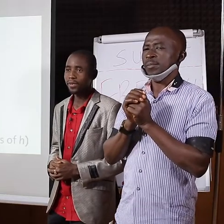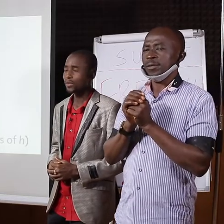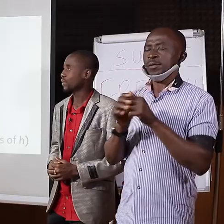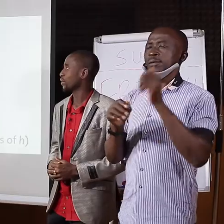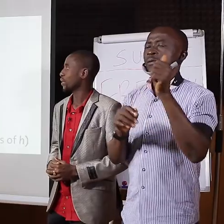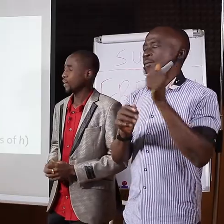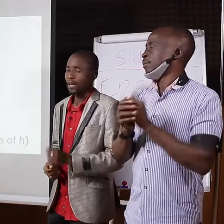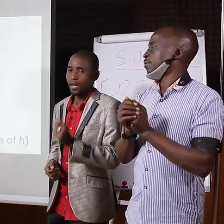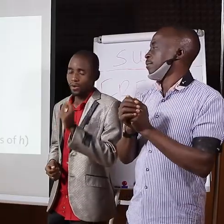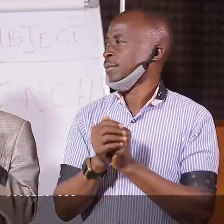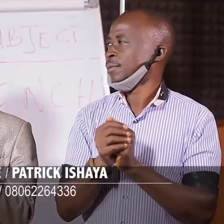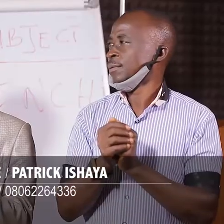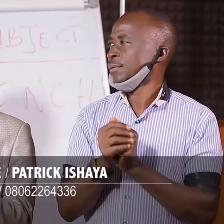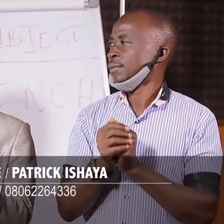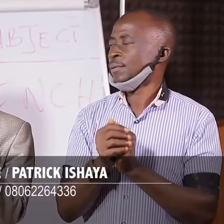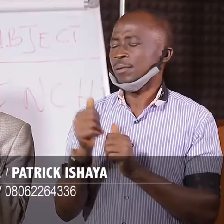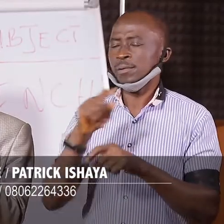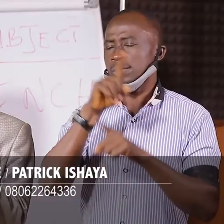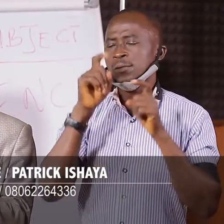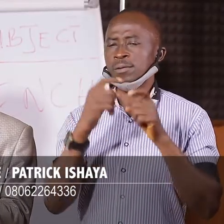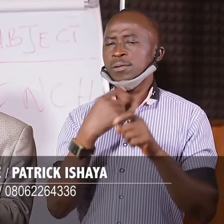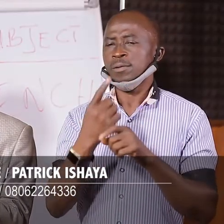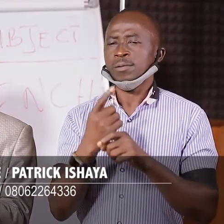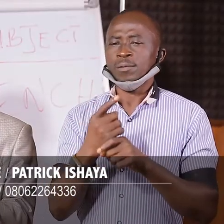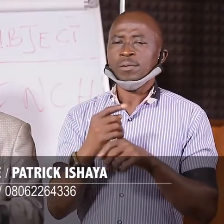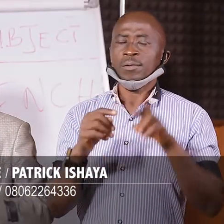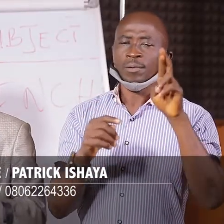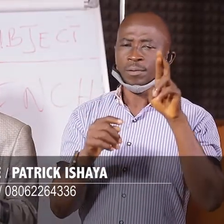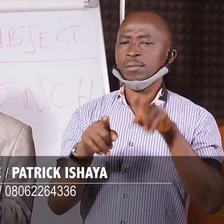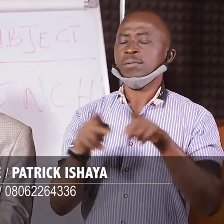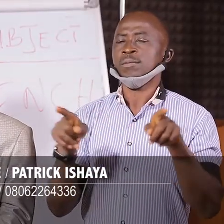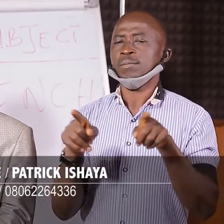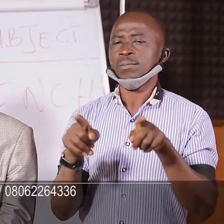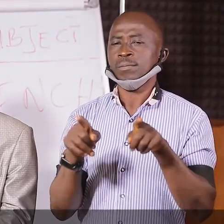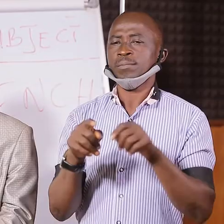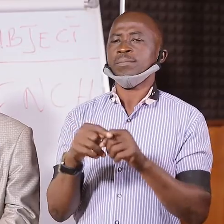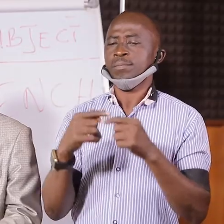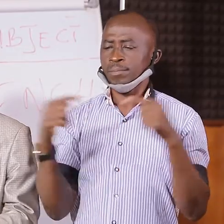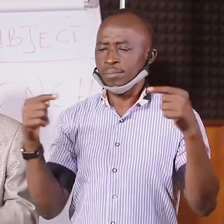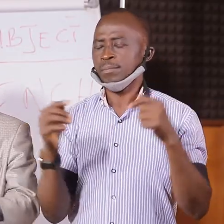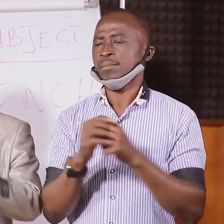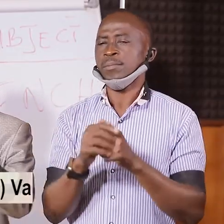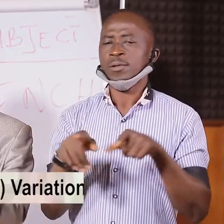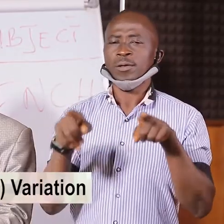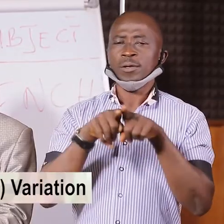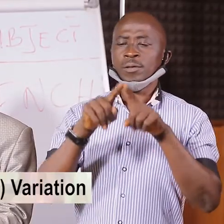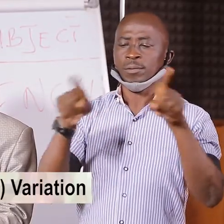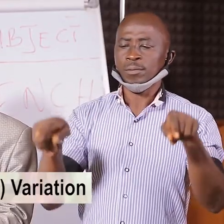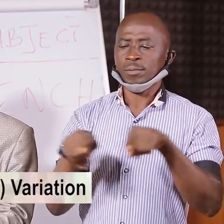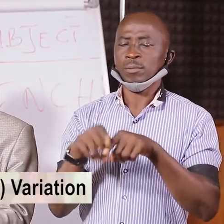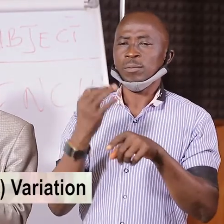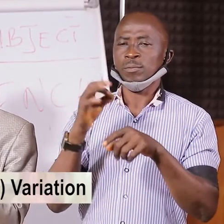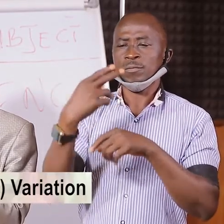A, the question says r varies inversely as the square of